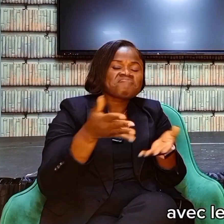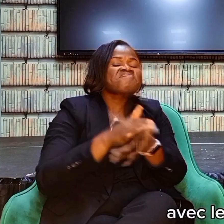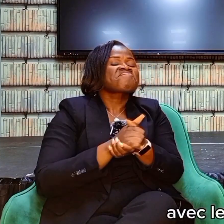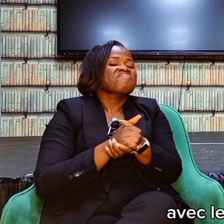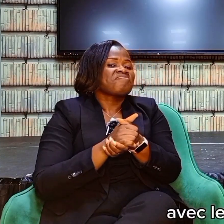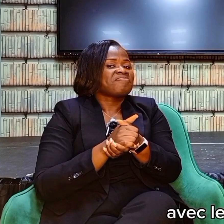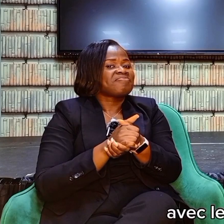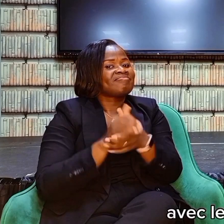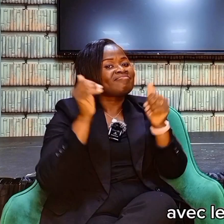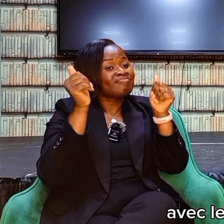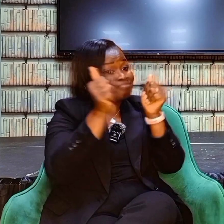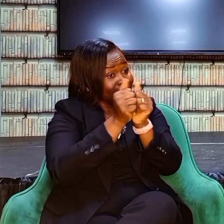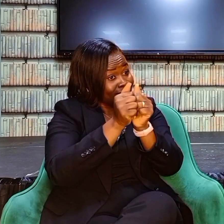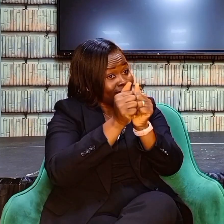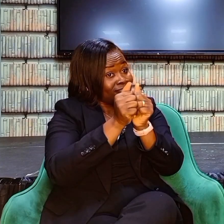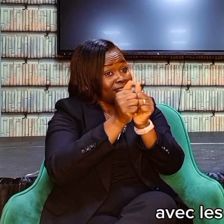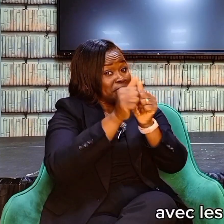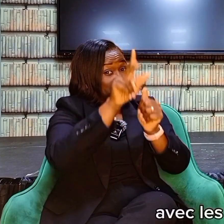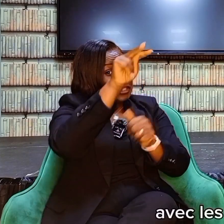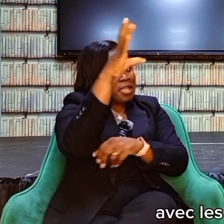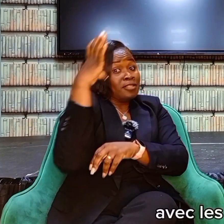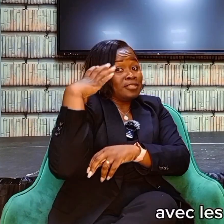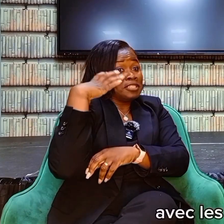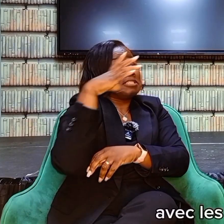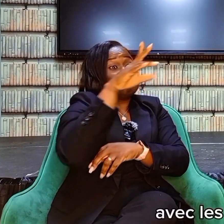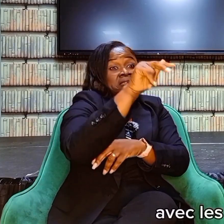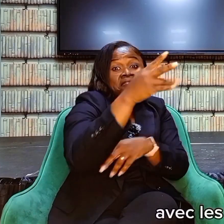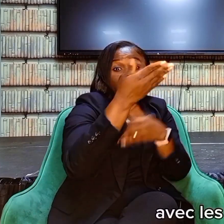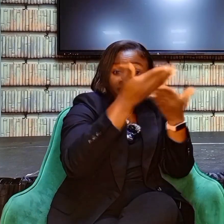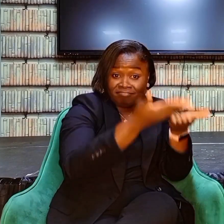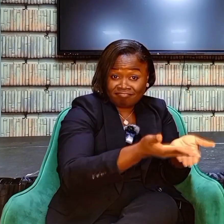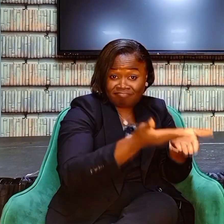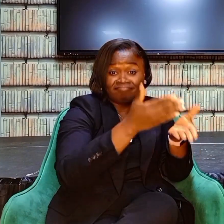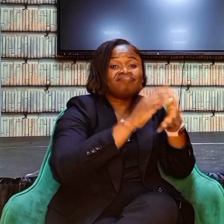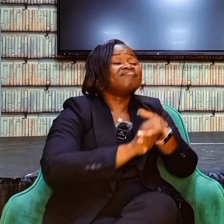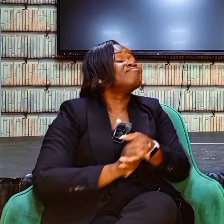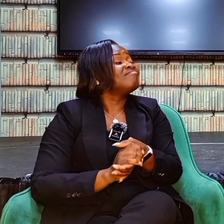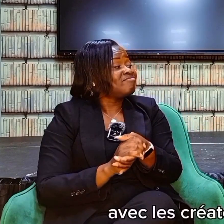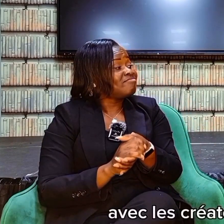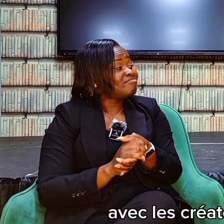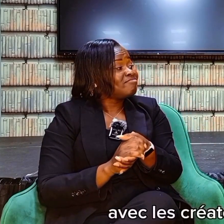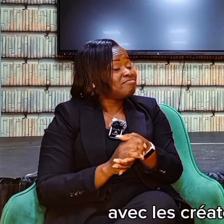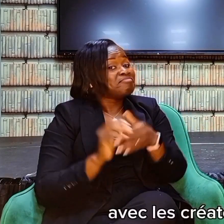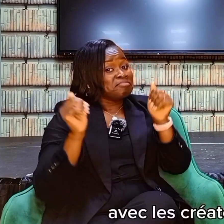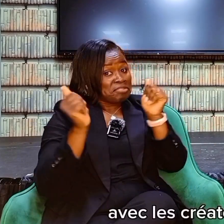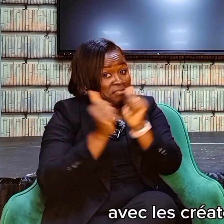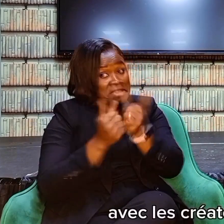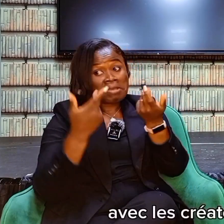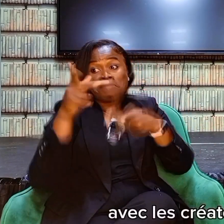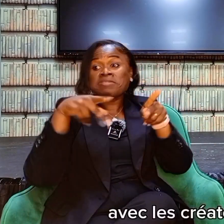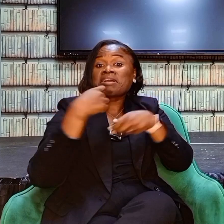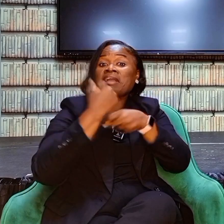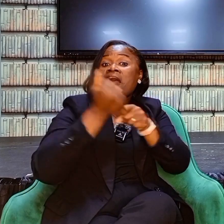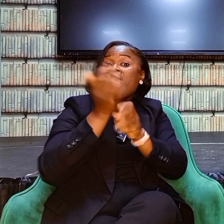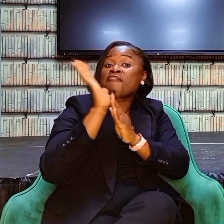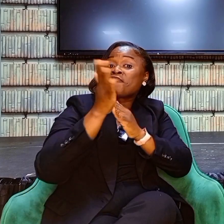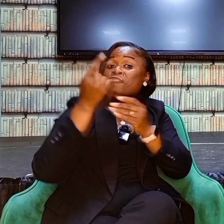the media, with the broadcasters, with the content